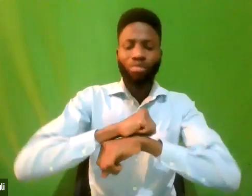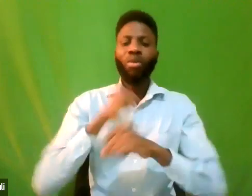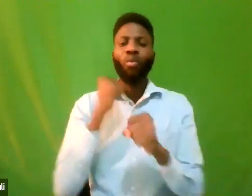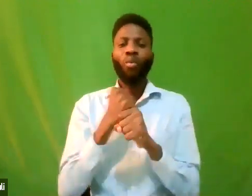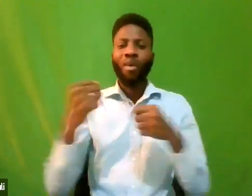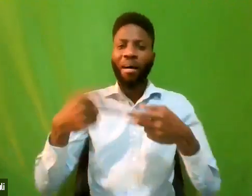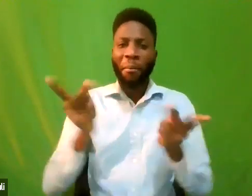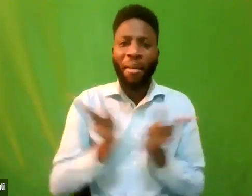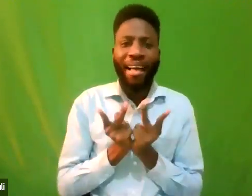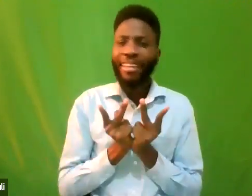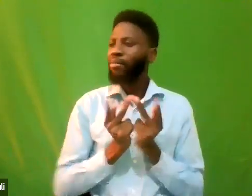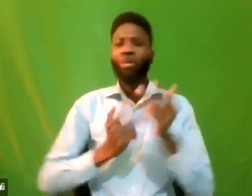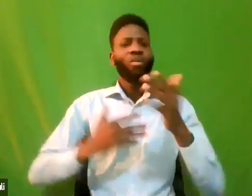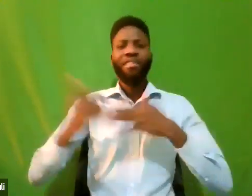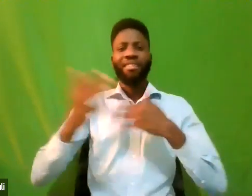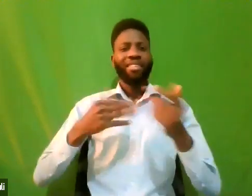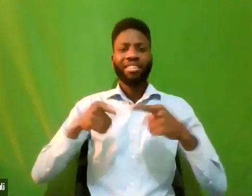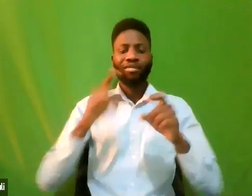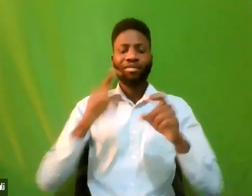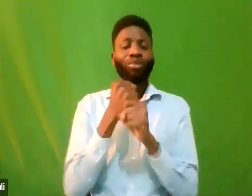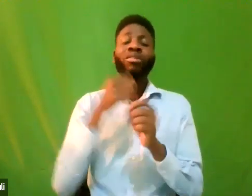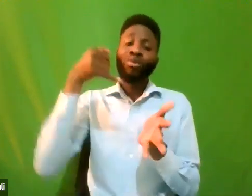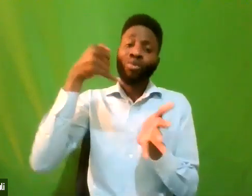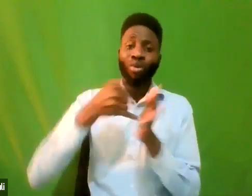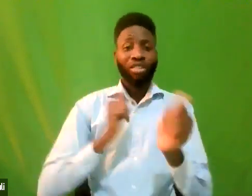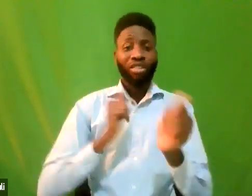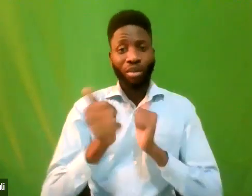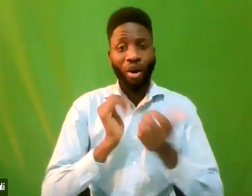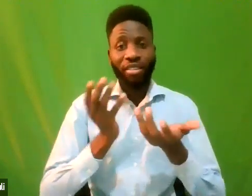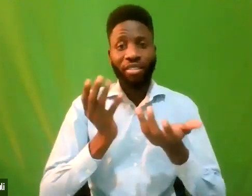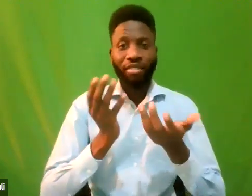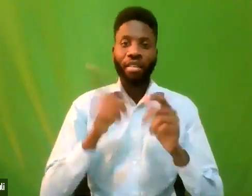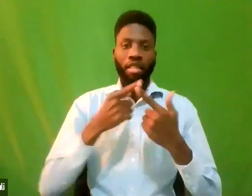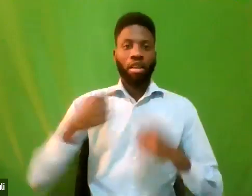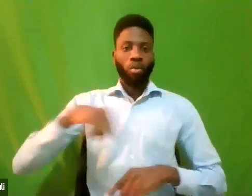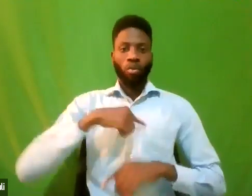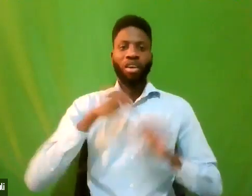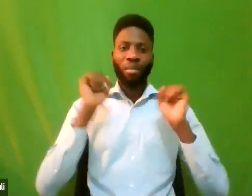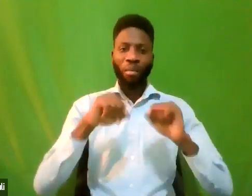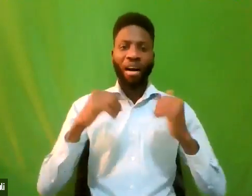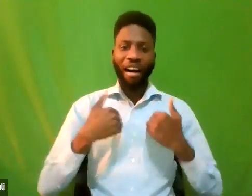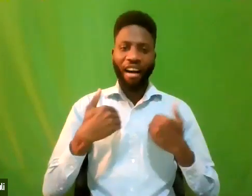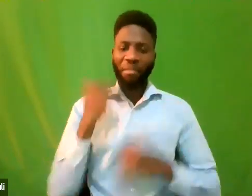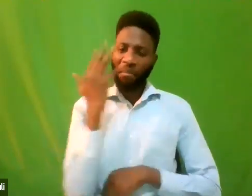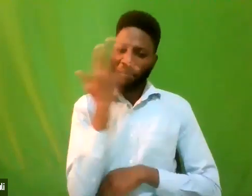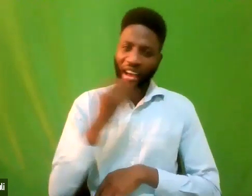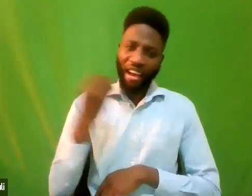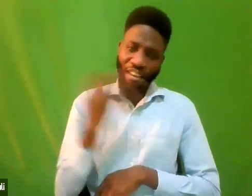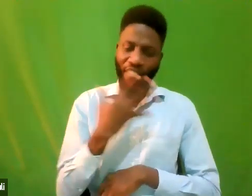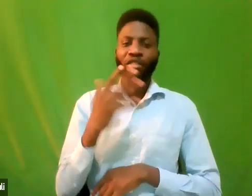in whatever you're doing, even in sports. And then we can have a beautiful and brighter future. Only